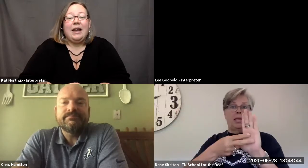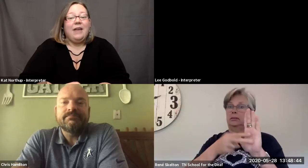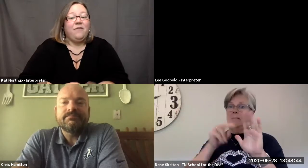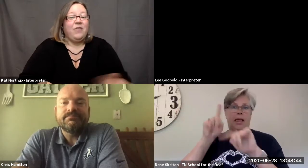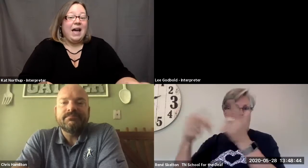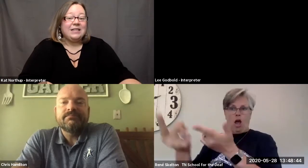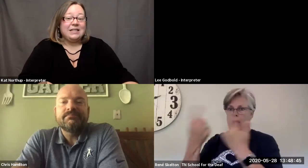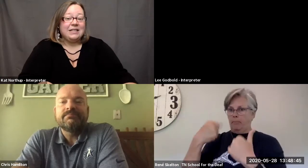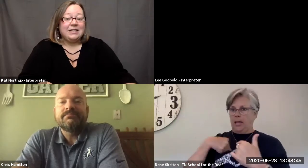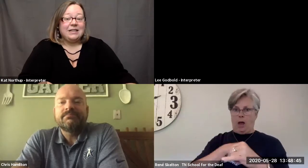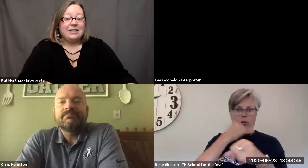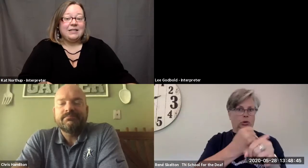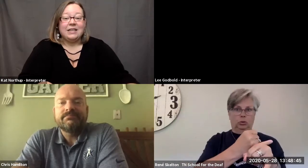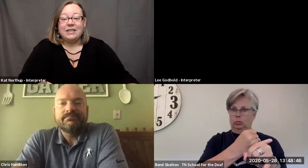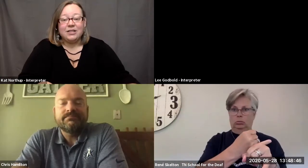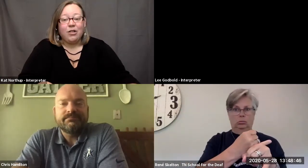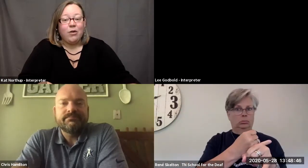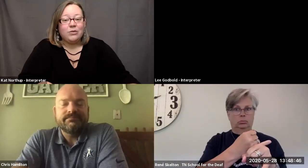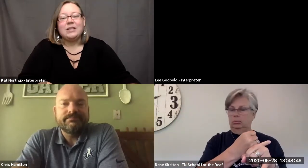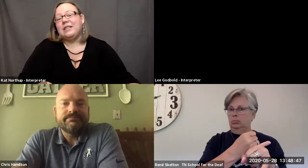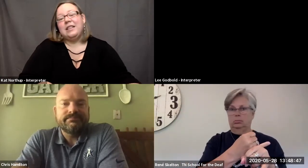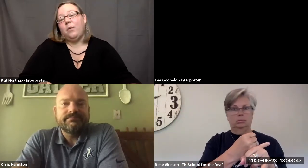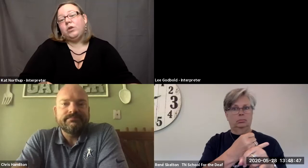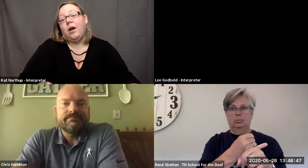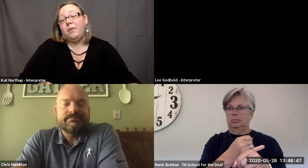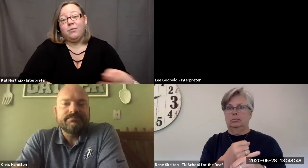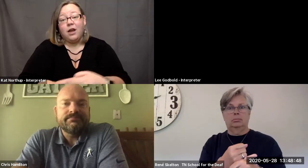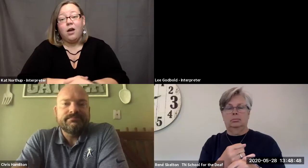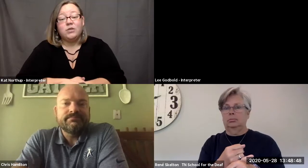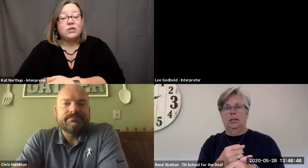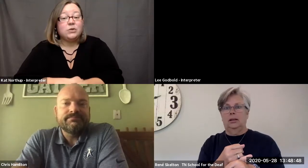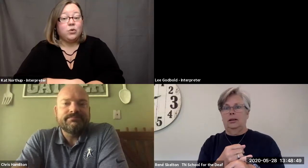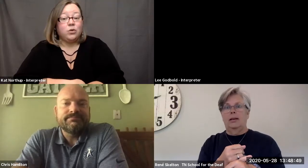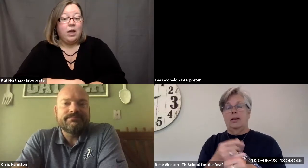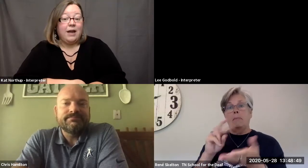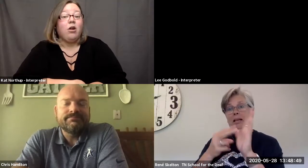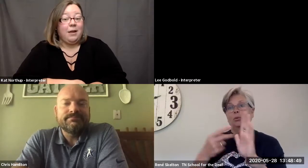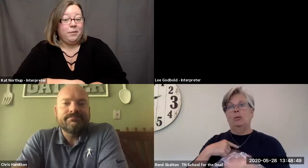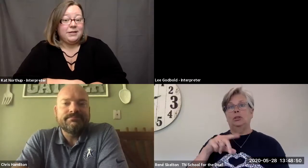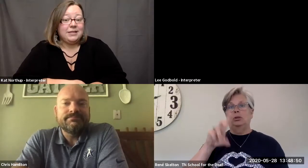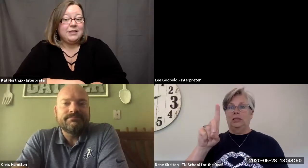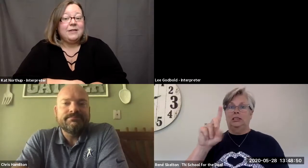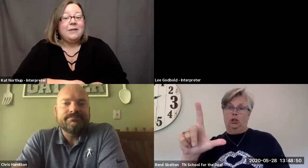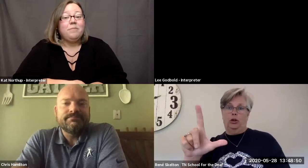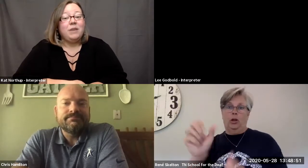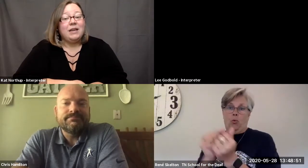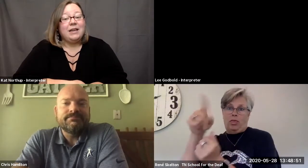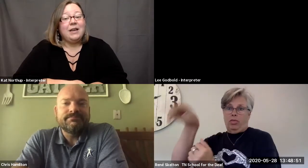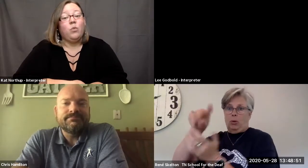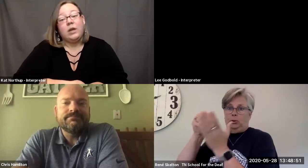if that city is closed, then they will not be able to come to school at our campus, meaning we